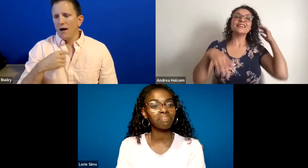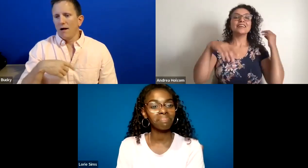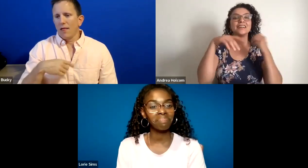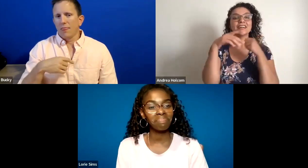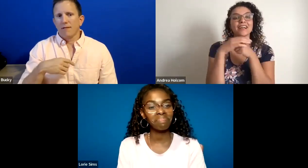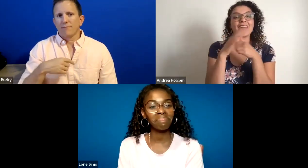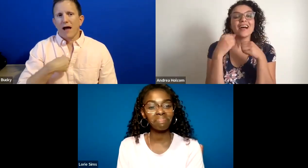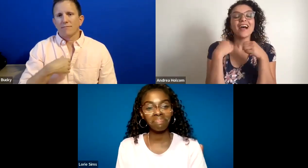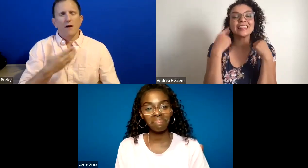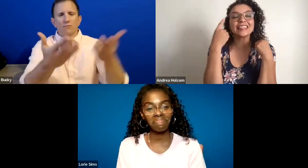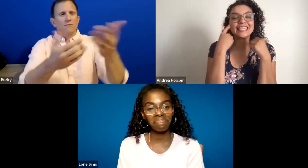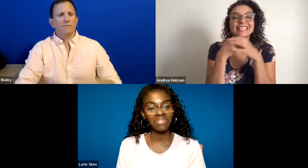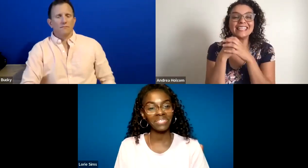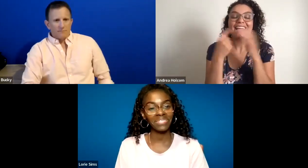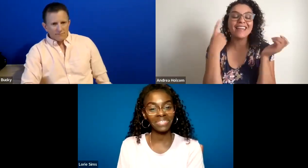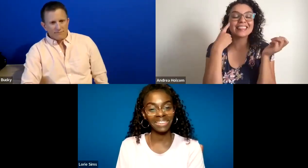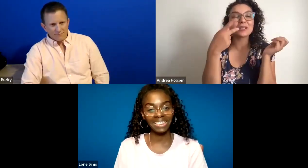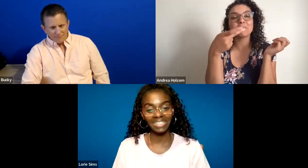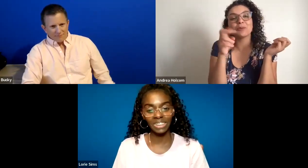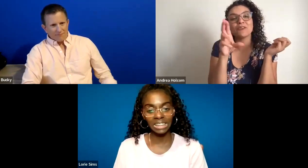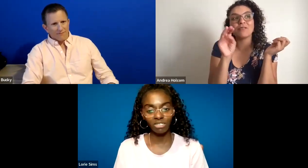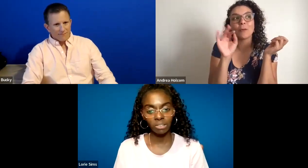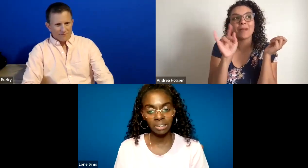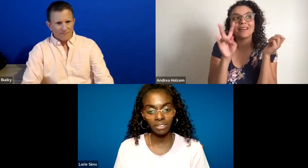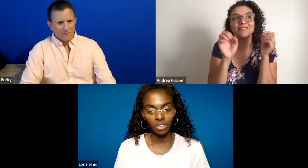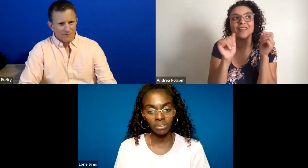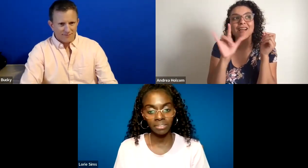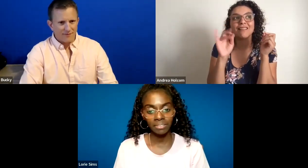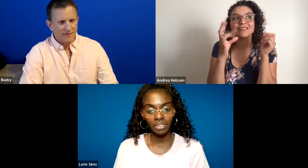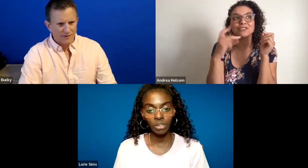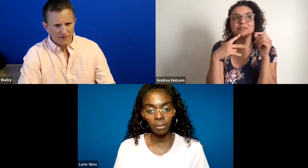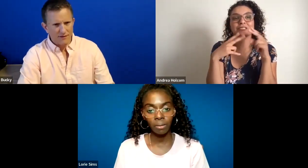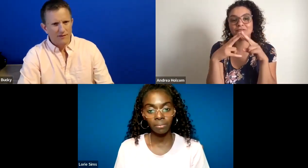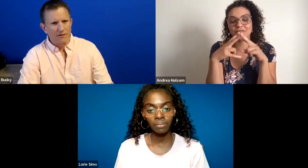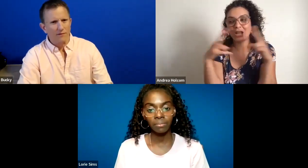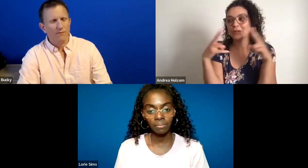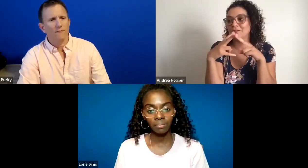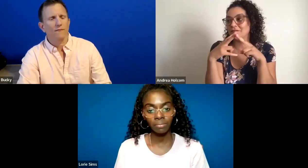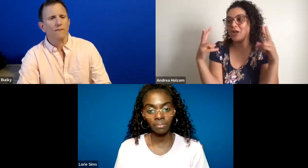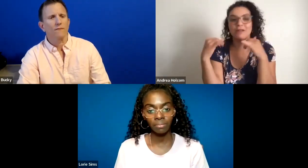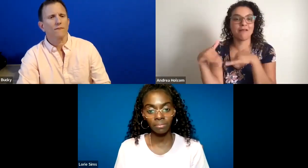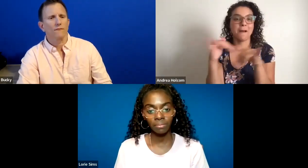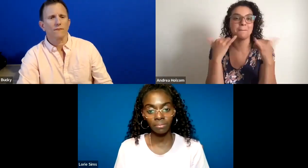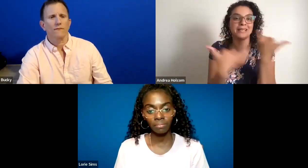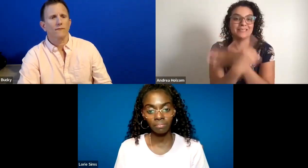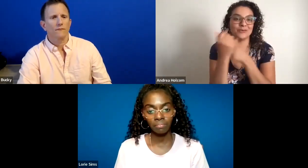So, I have to say, and I was thinking something too,